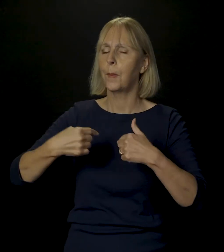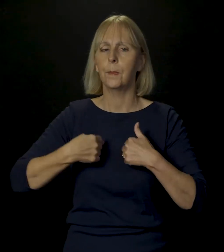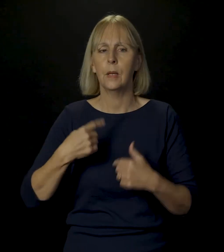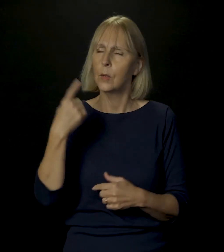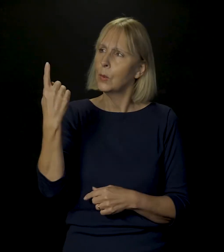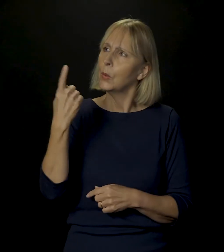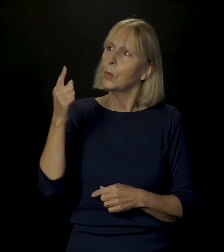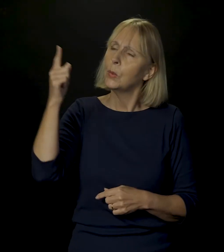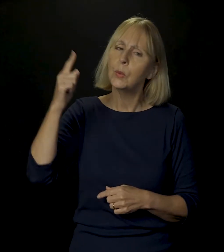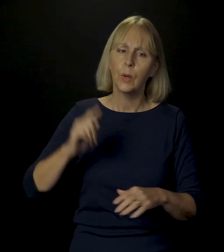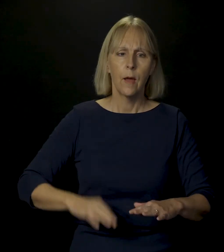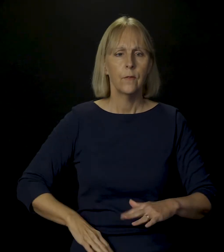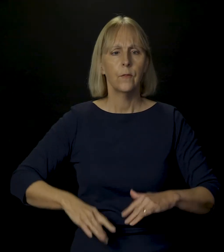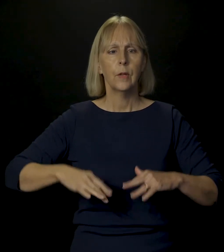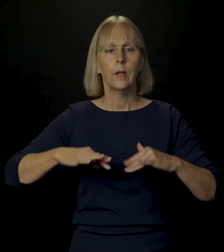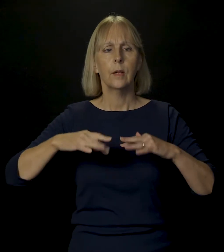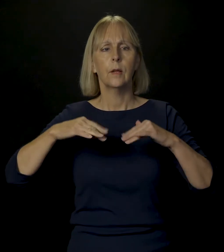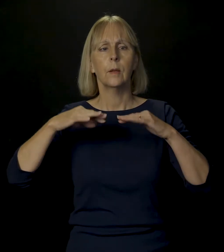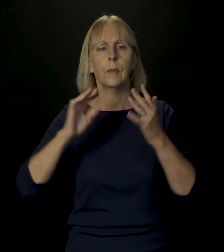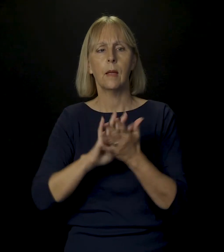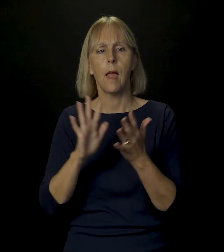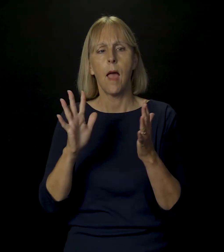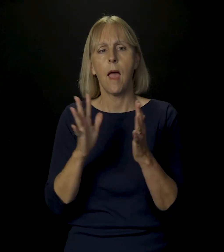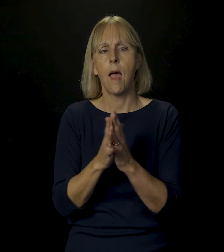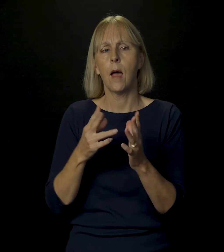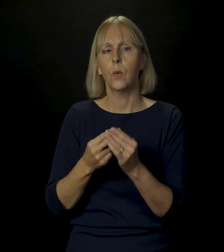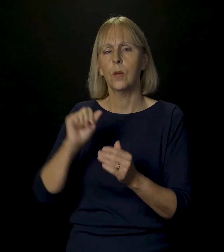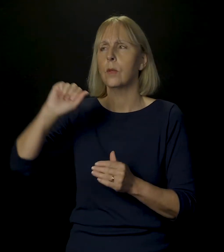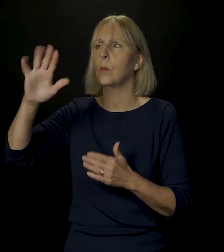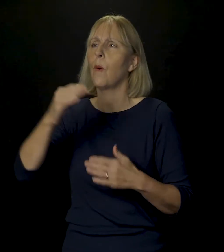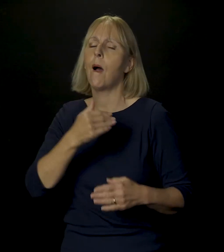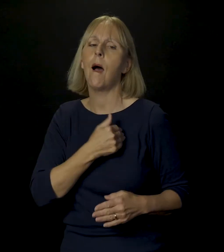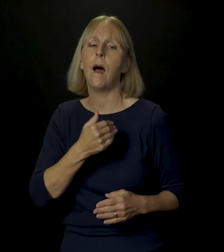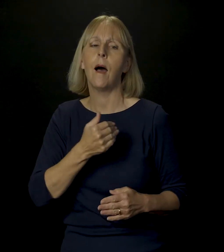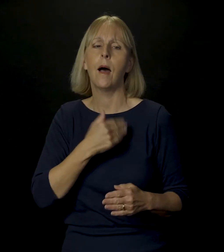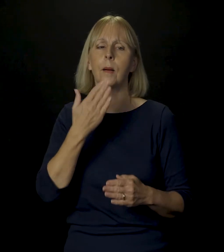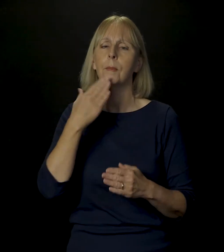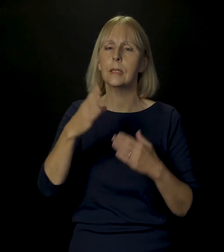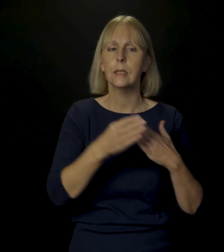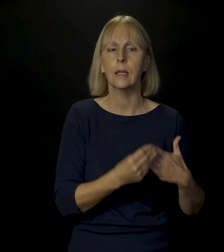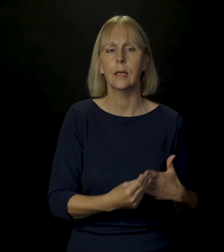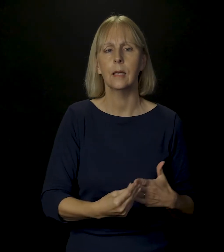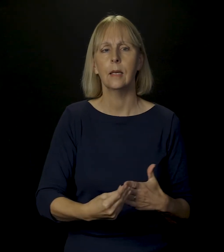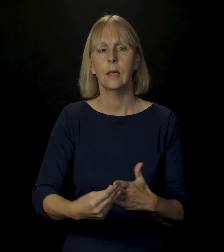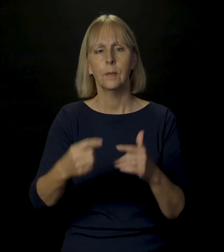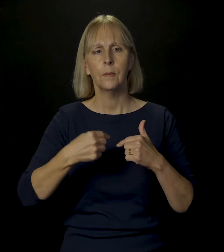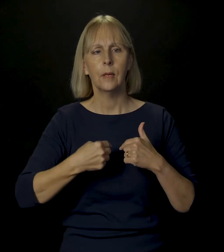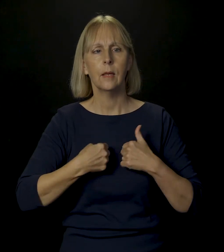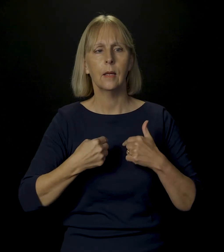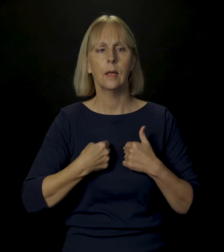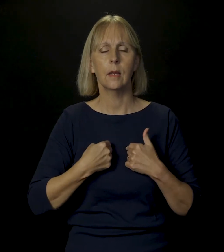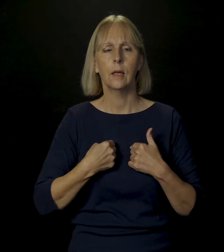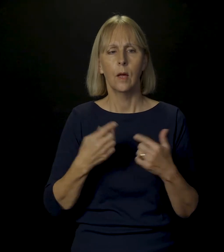Me Who You Are And Fill Me With Your Love And Lead Me